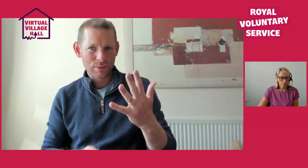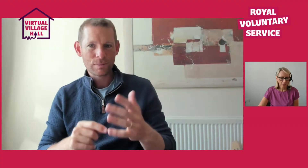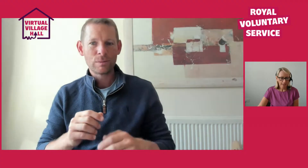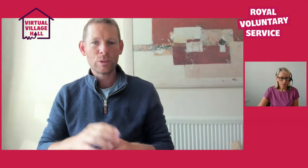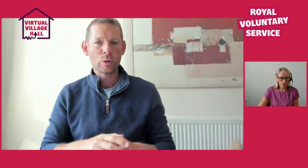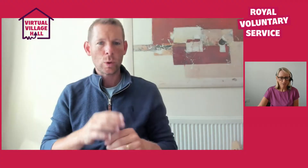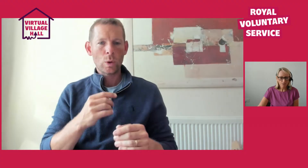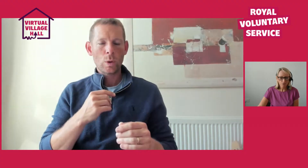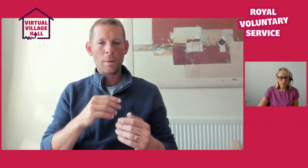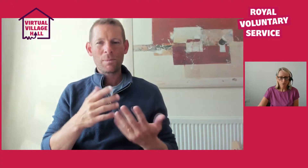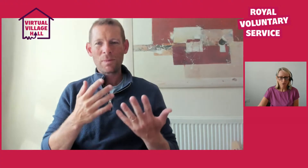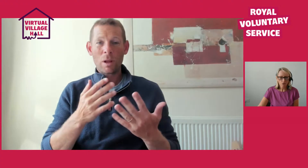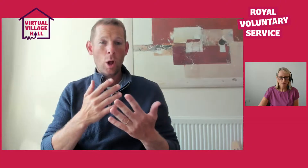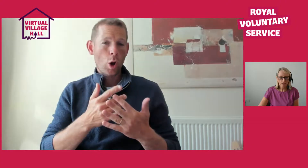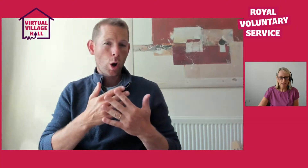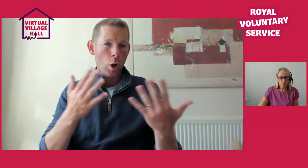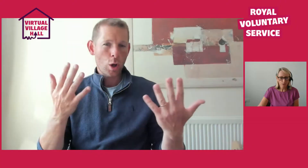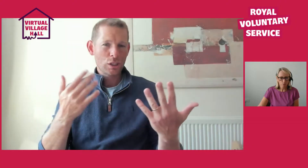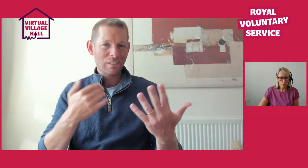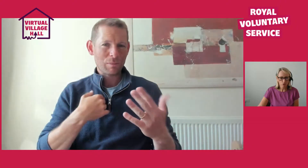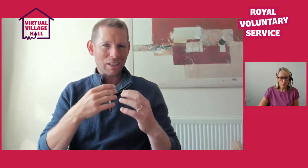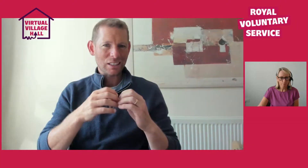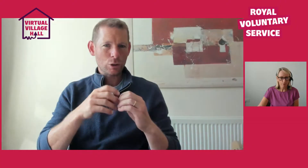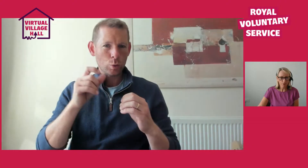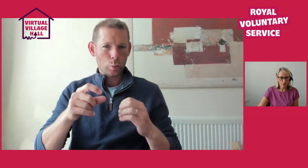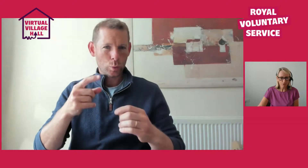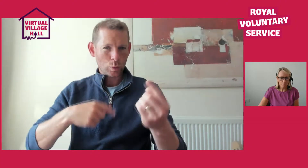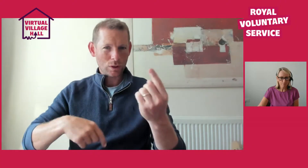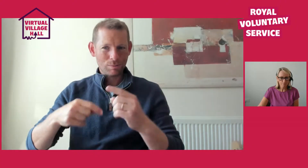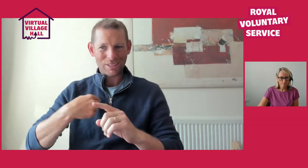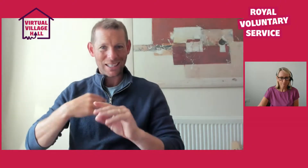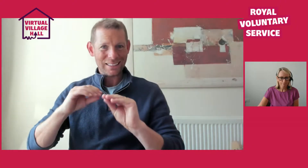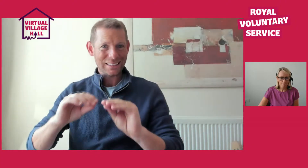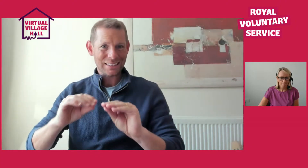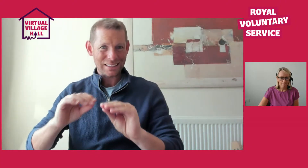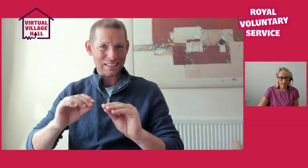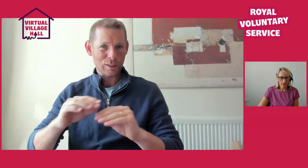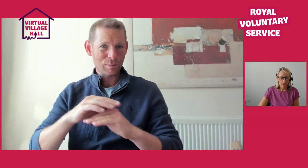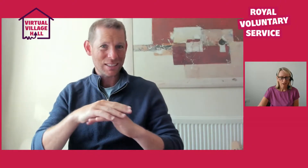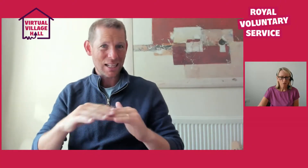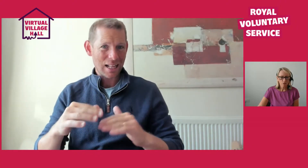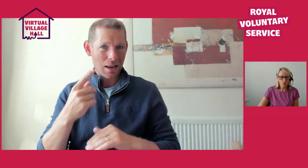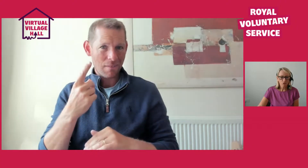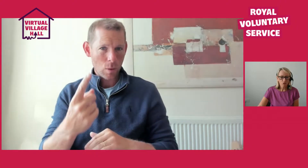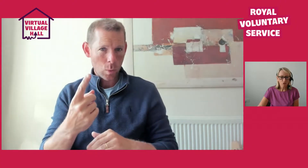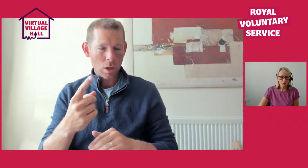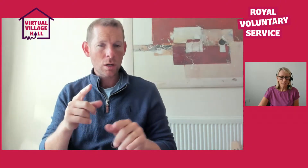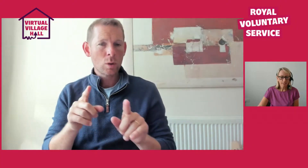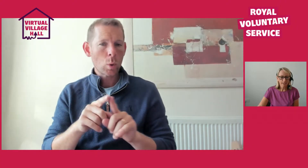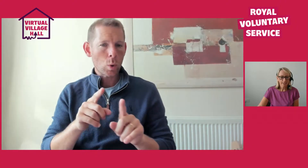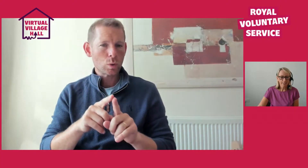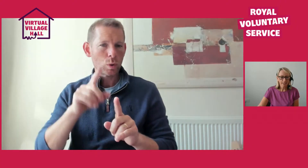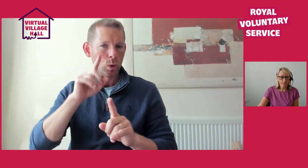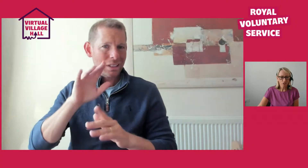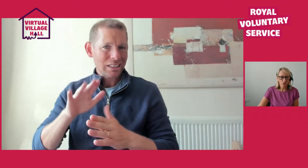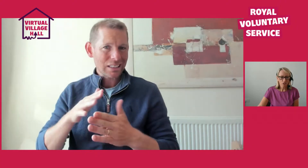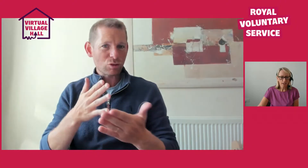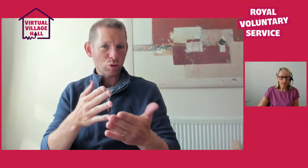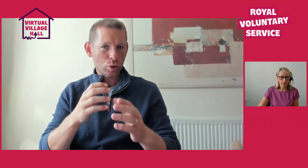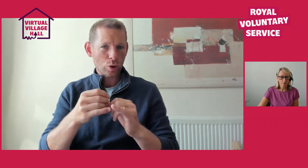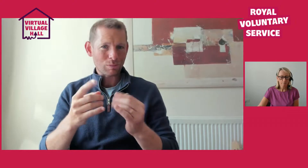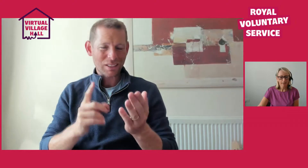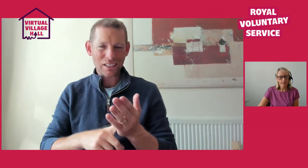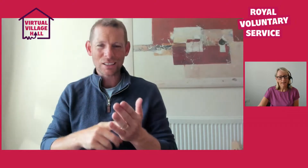or ages. So there's lots of reasons why you would use numbers. Lots of the students that I